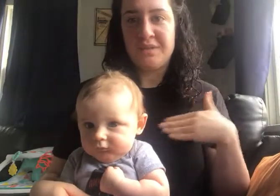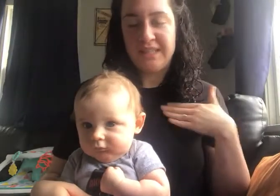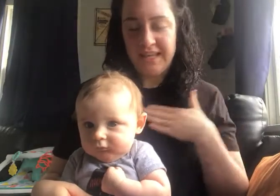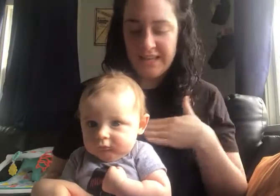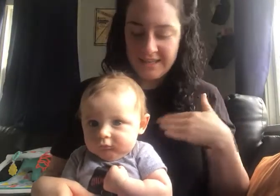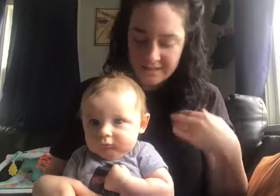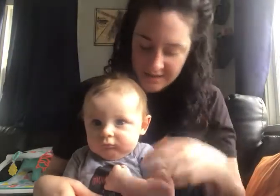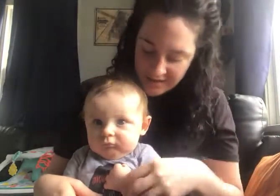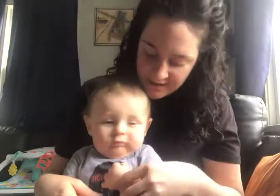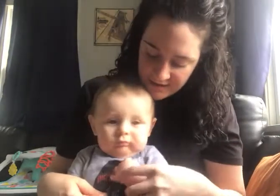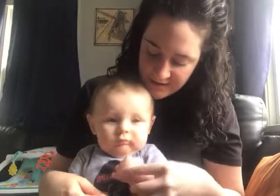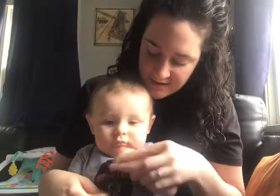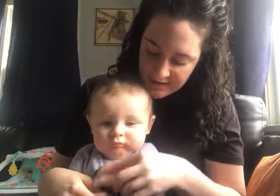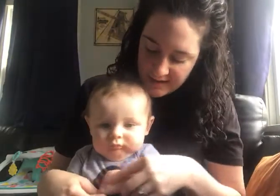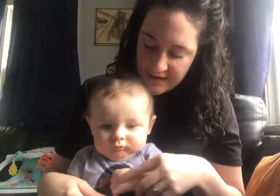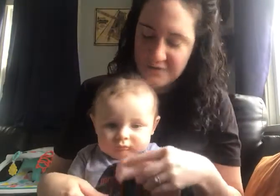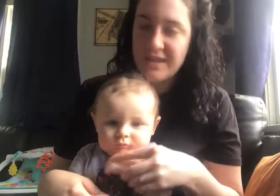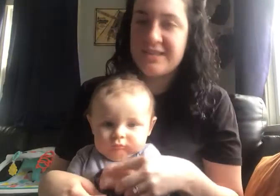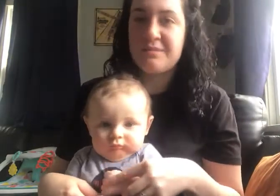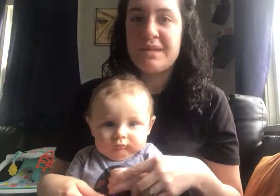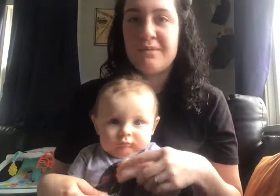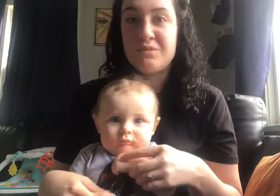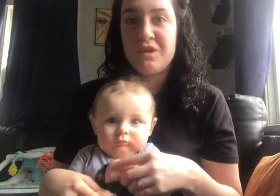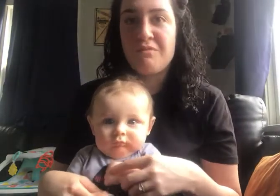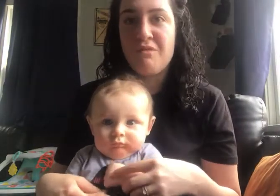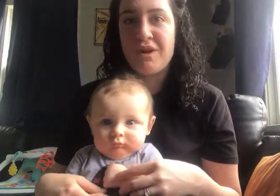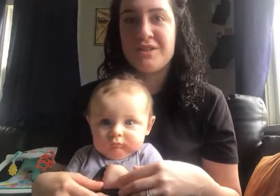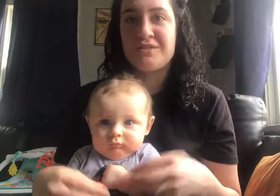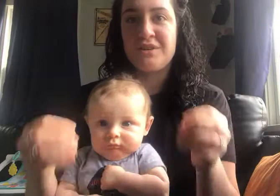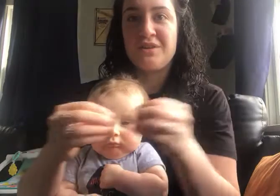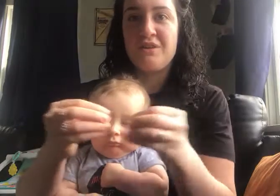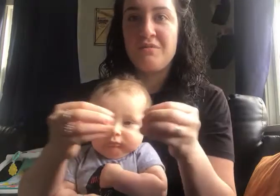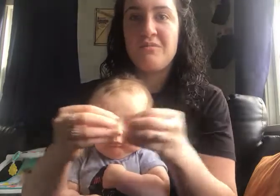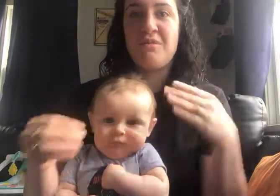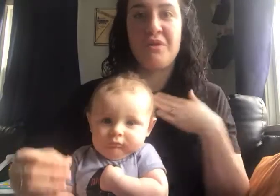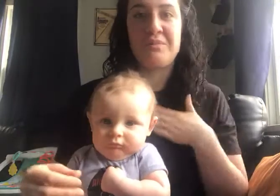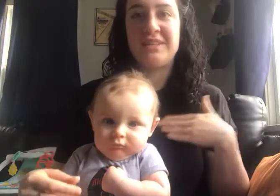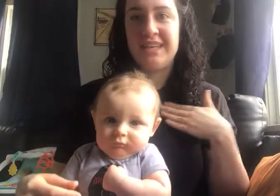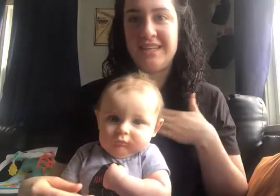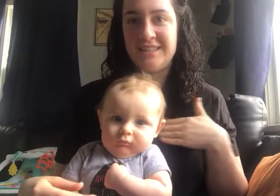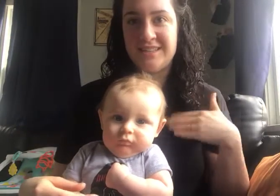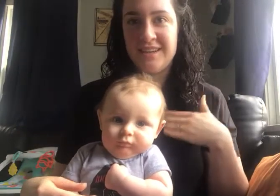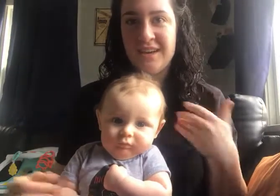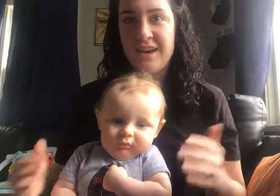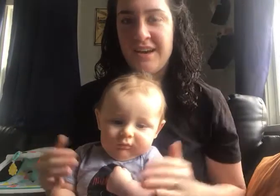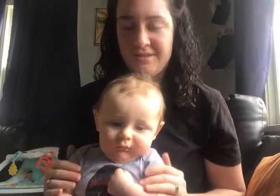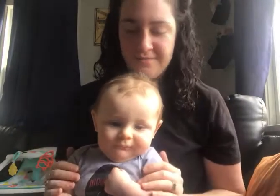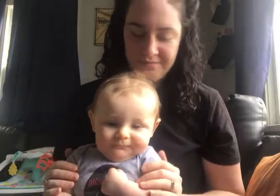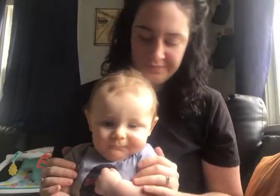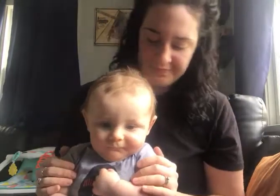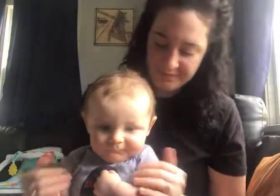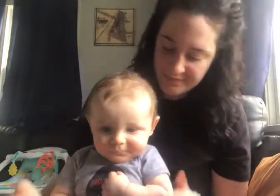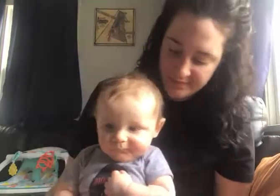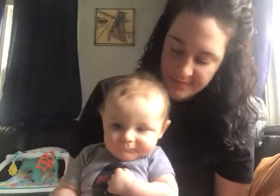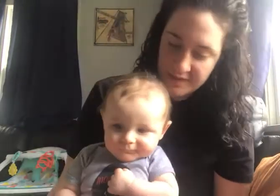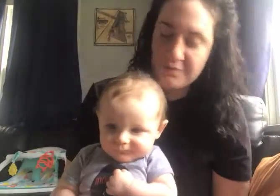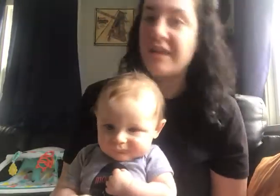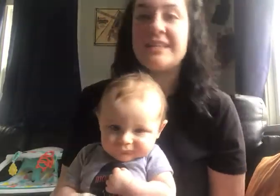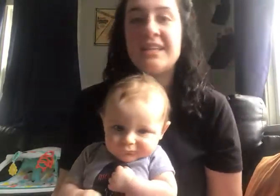please and I'll do that sometimes with more so he'll know more please um while he's